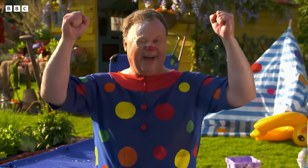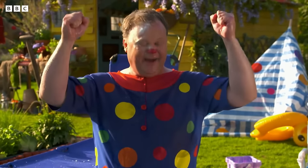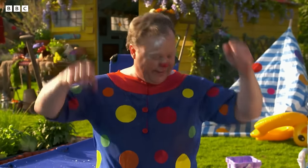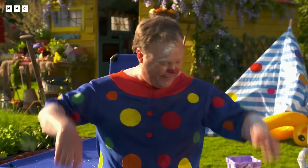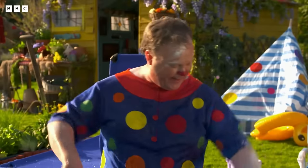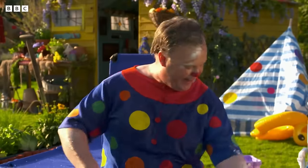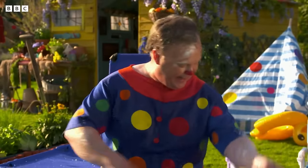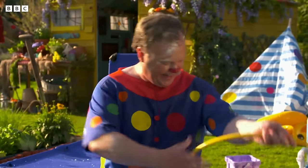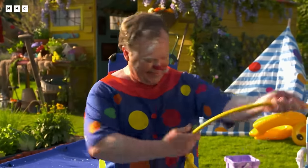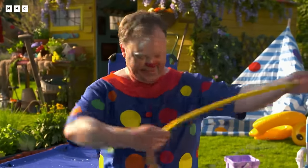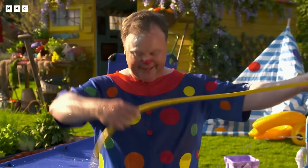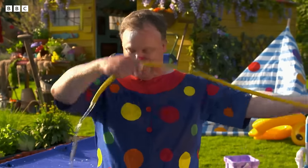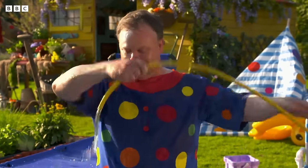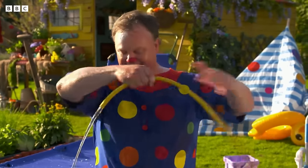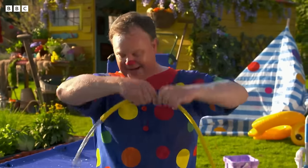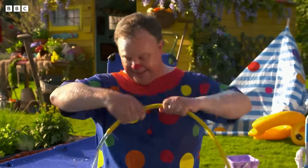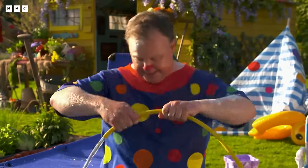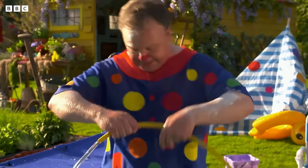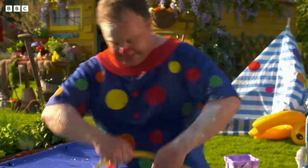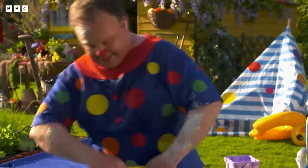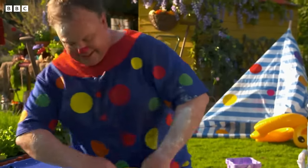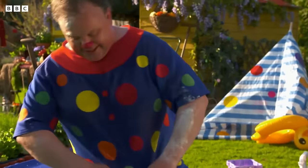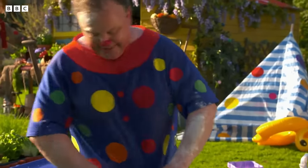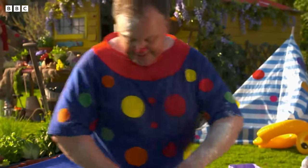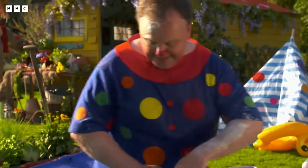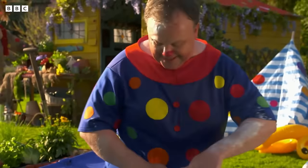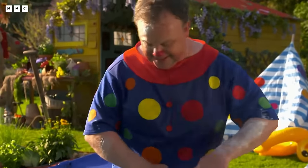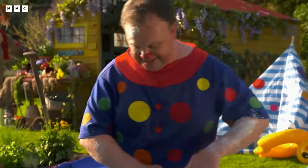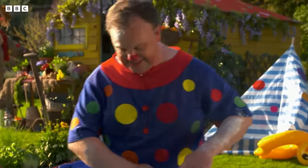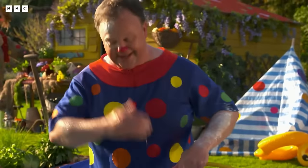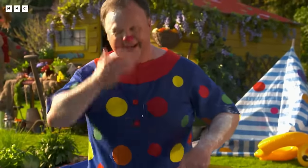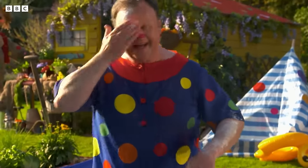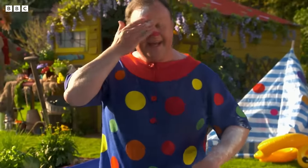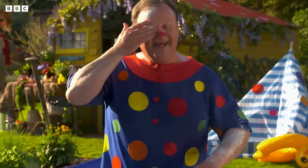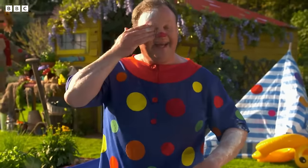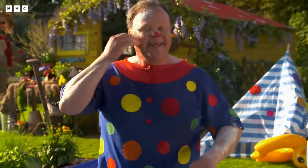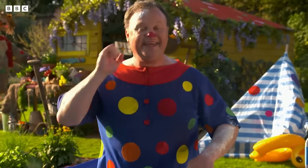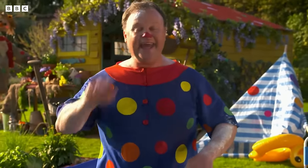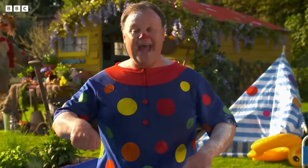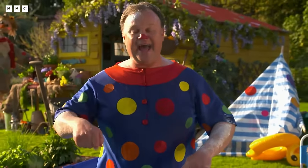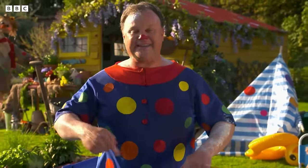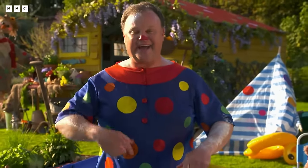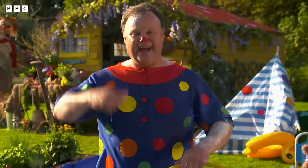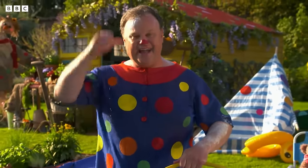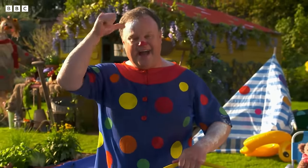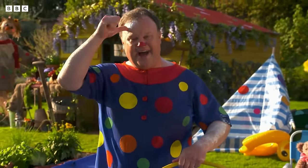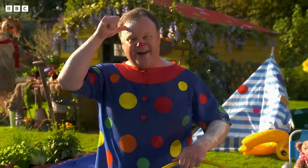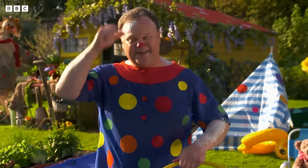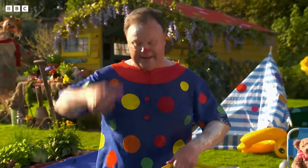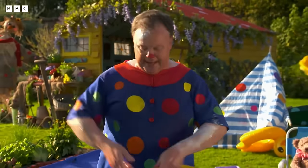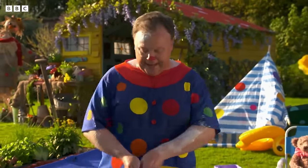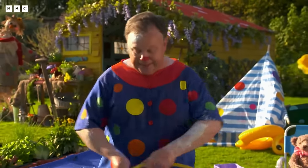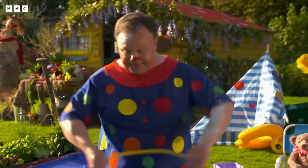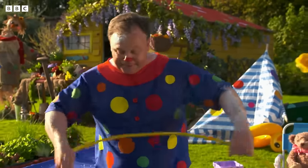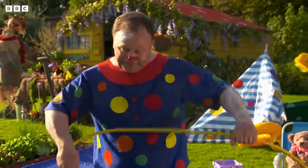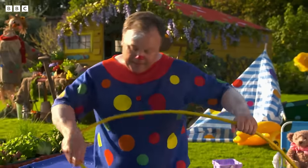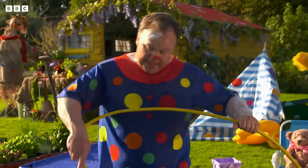Woohoo! At least you're having fun, Mr. Tumble. Yes, I know! Before you